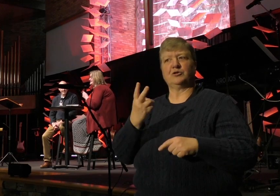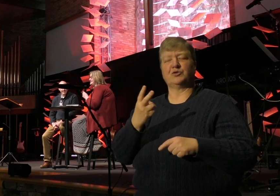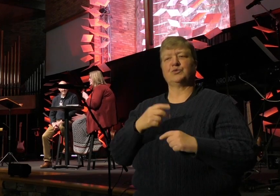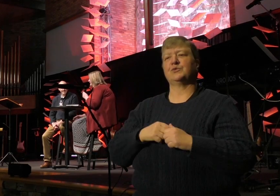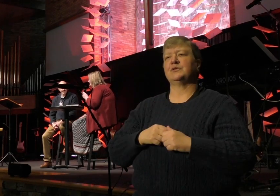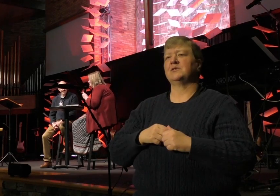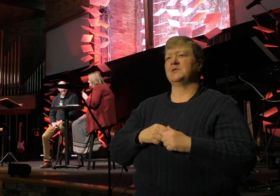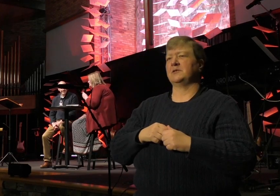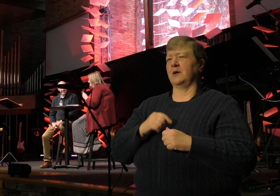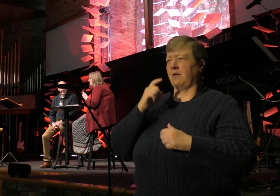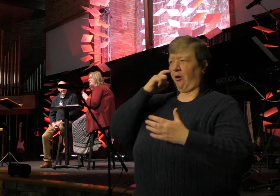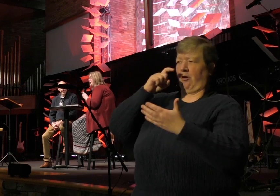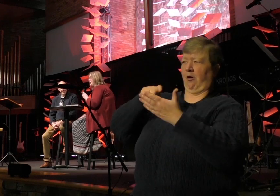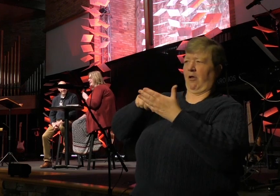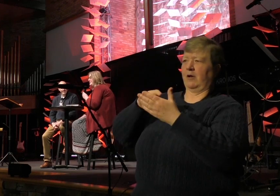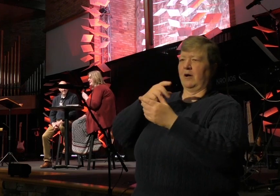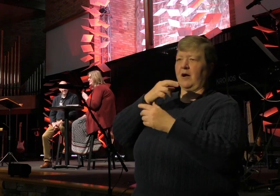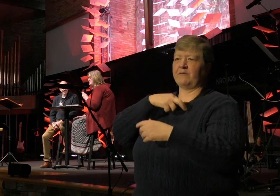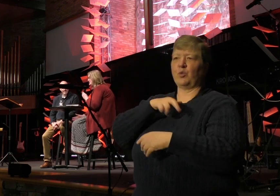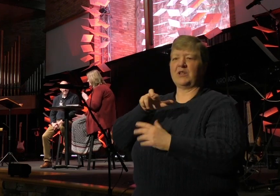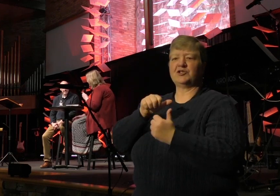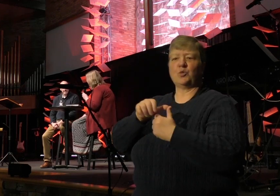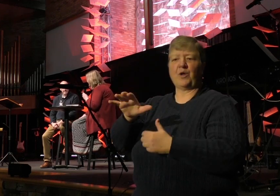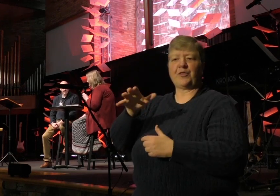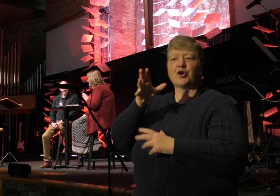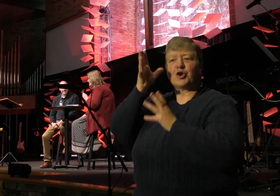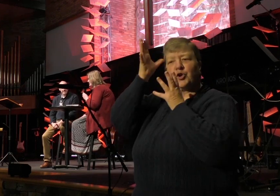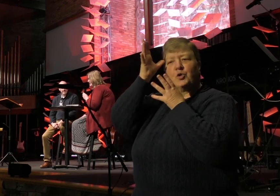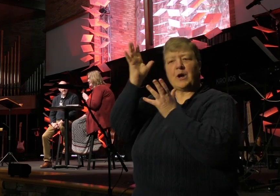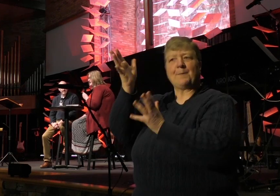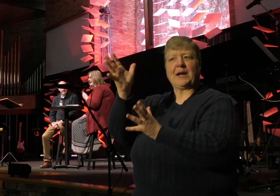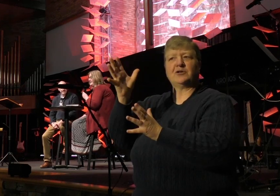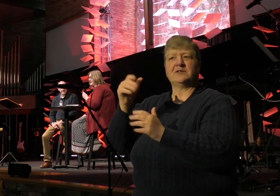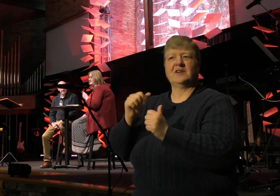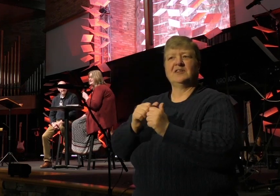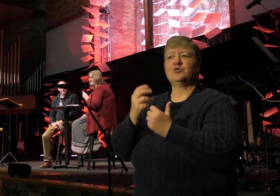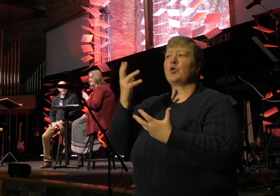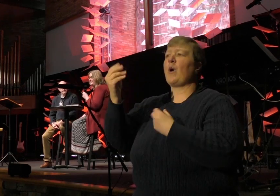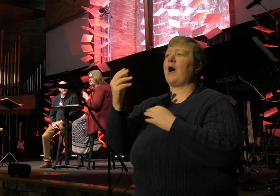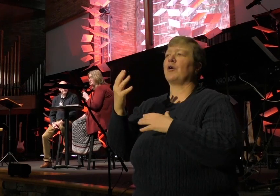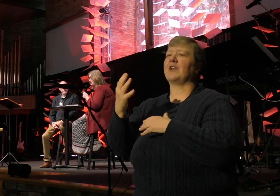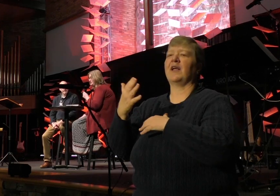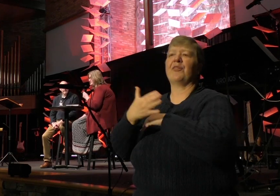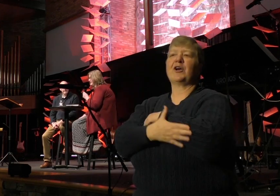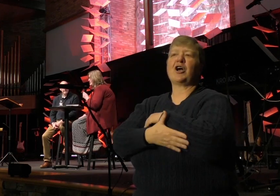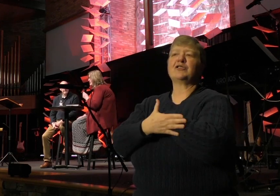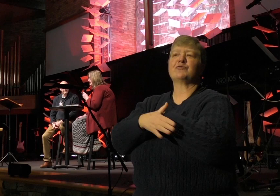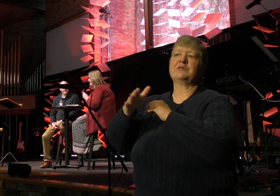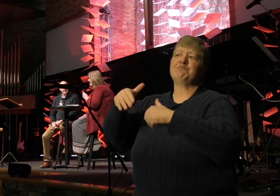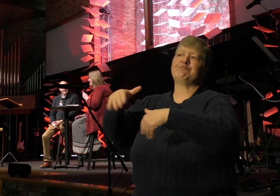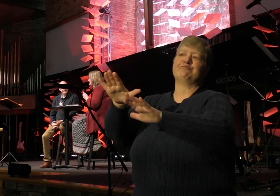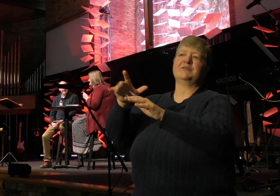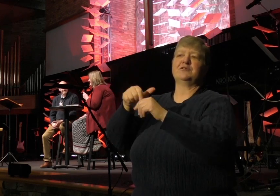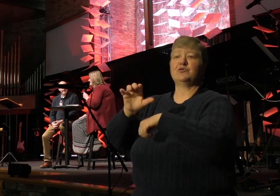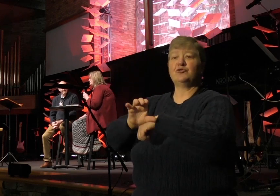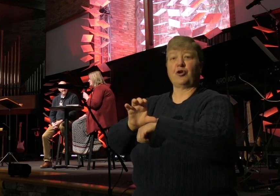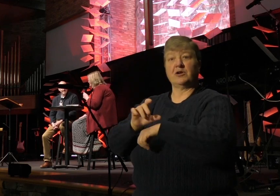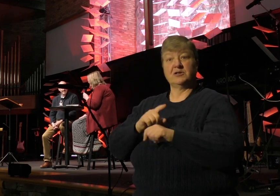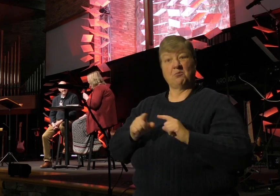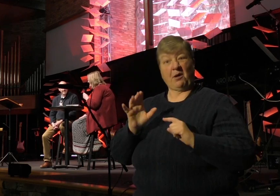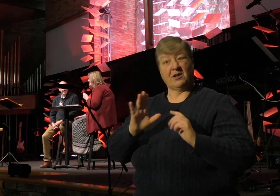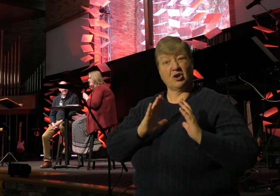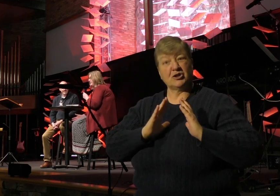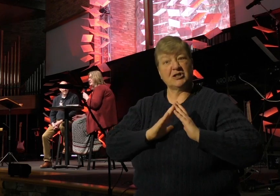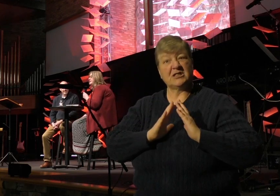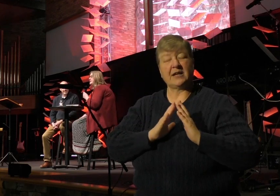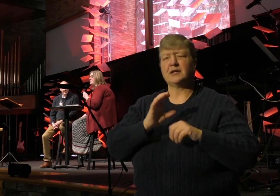hint into religion was with her grandparents when she would go into the country and they would send her off to church. But normally in her city, the church